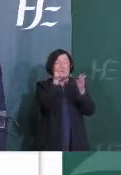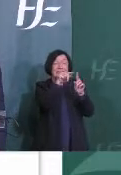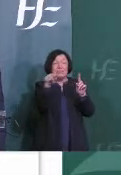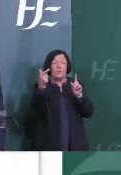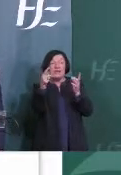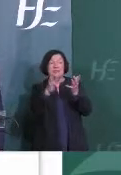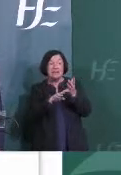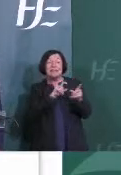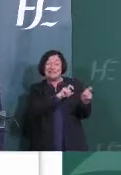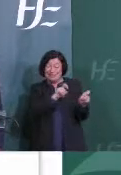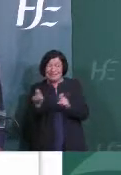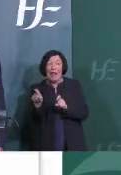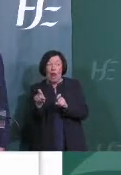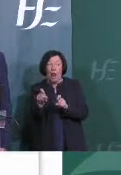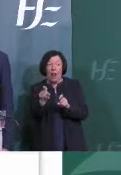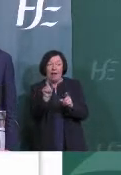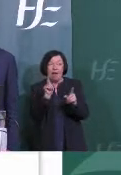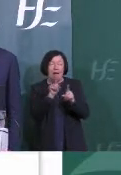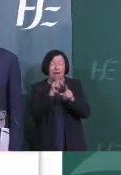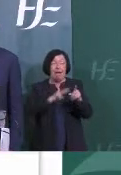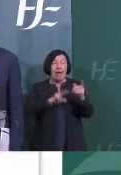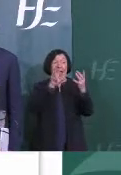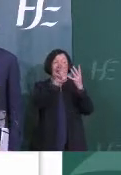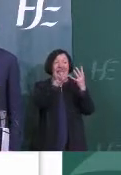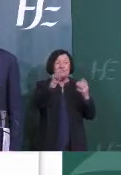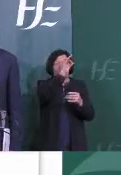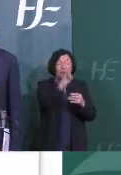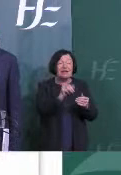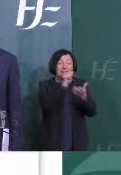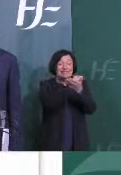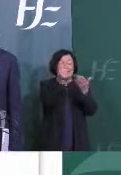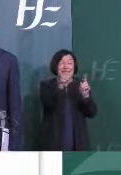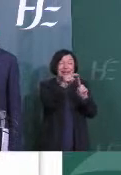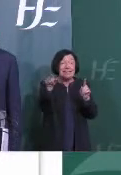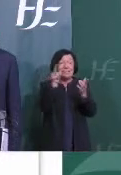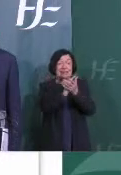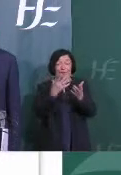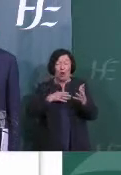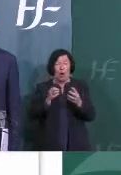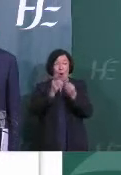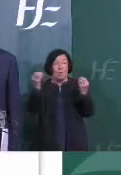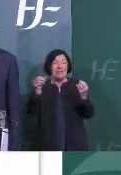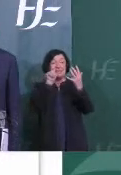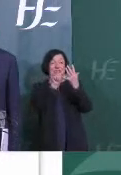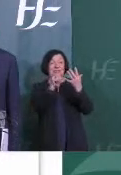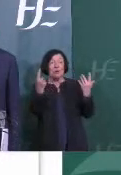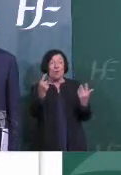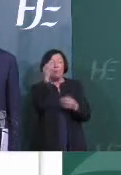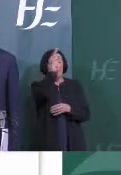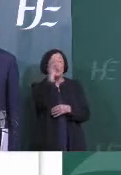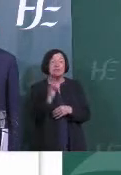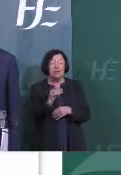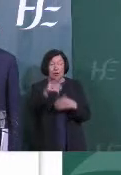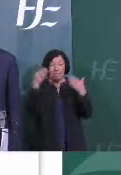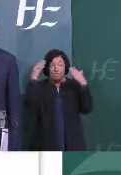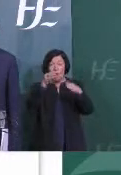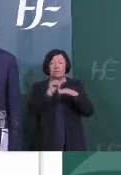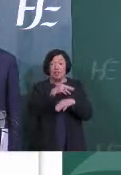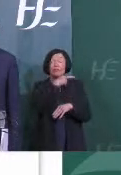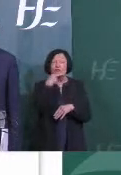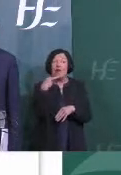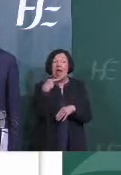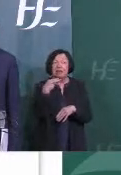which is still ongoing, approaching 80%. And 16-17-year-olds just open up 61%. Now you can focus on the red if you